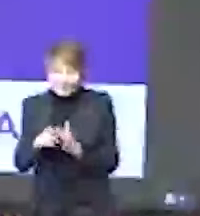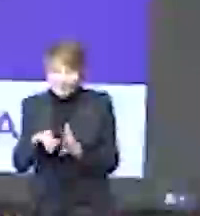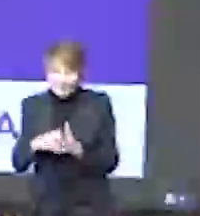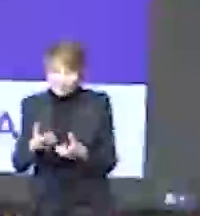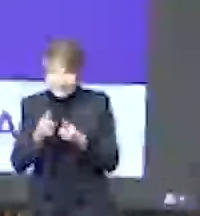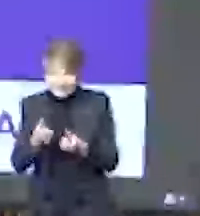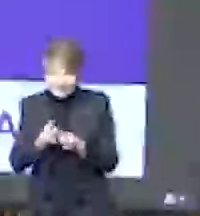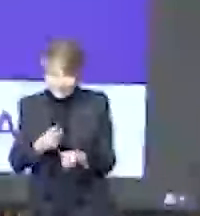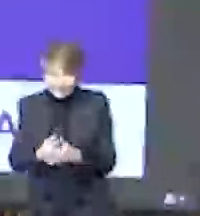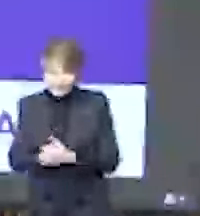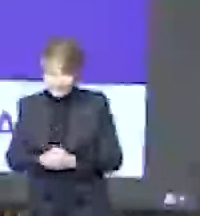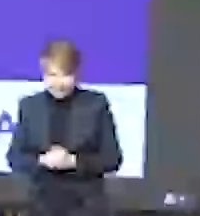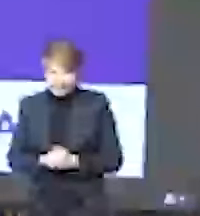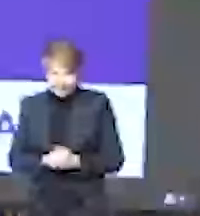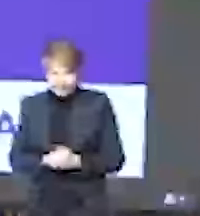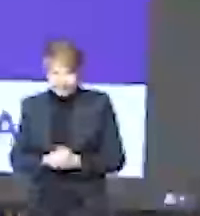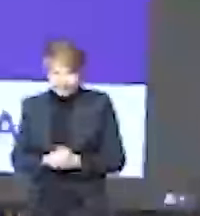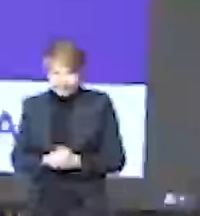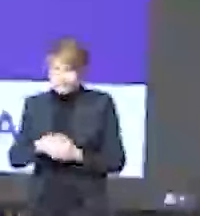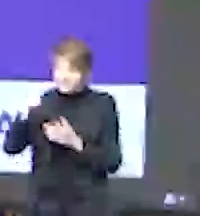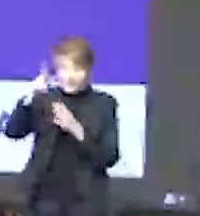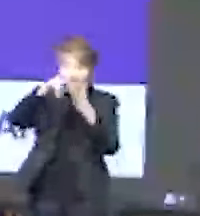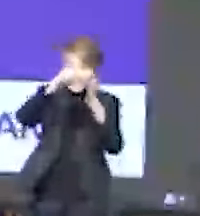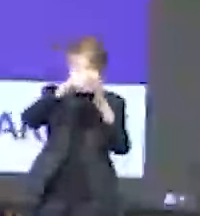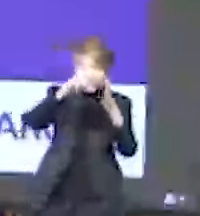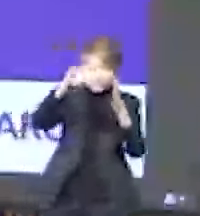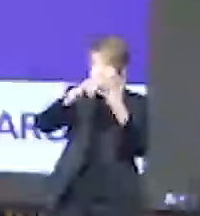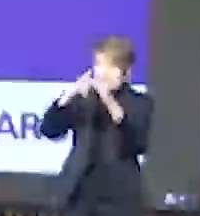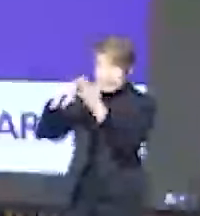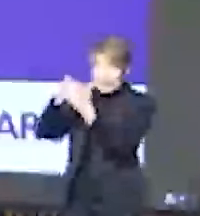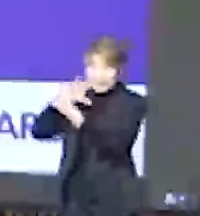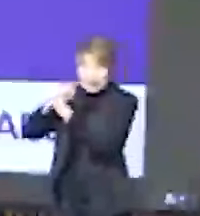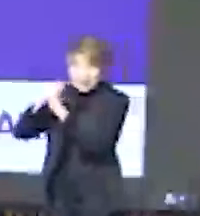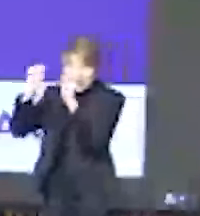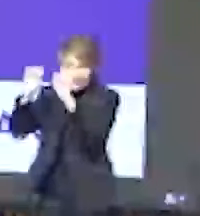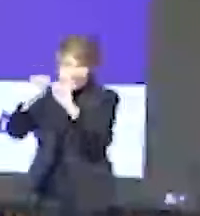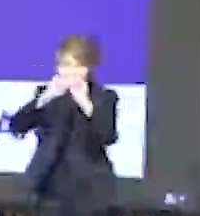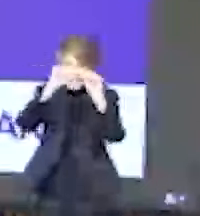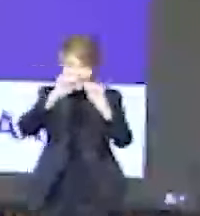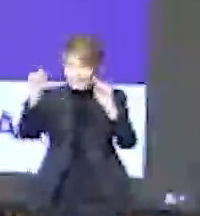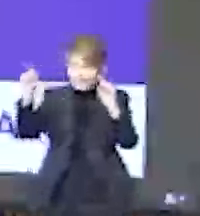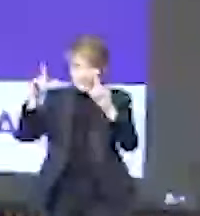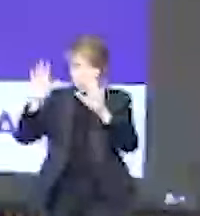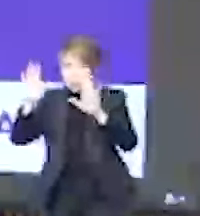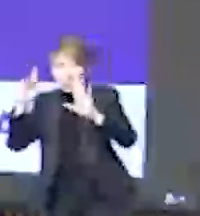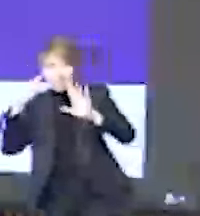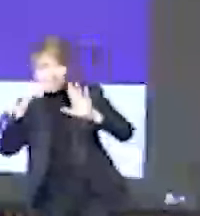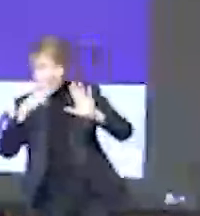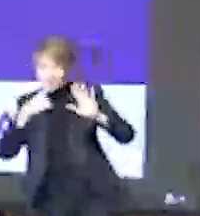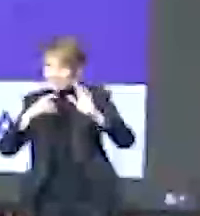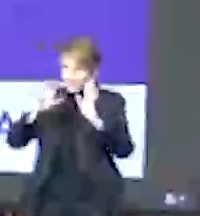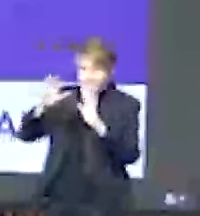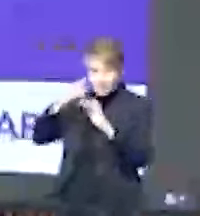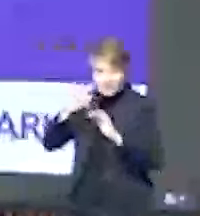and both the federal and the state government systems are both waiting on each other to see what the